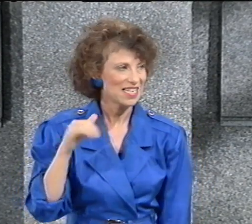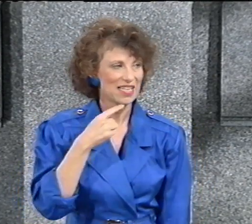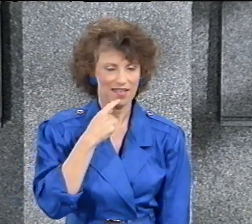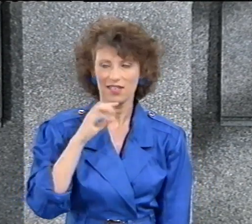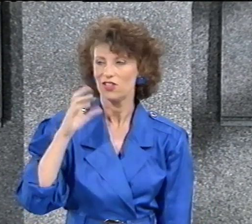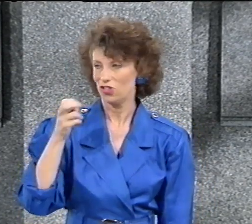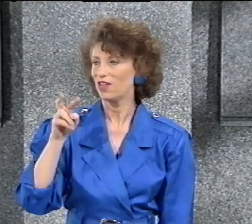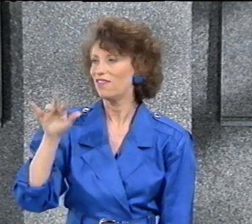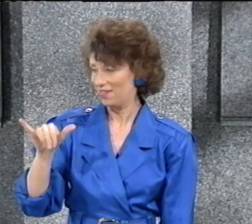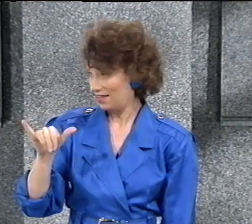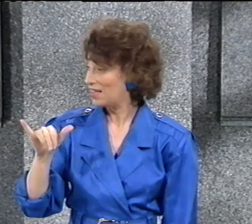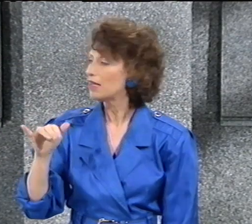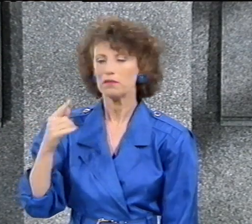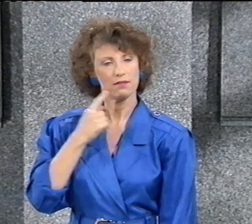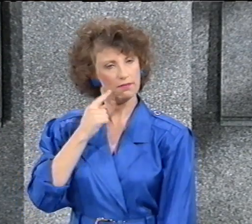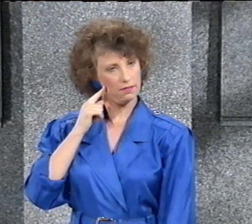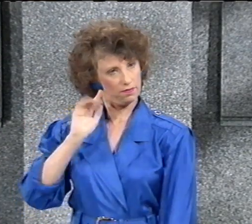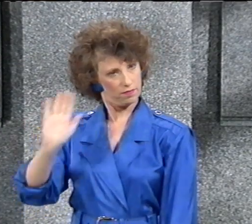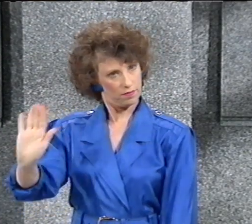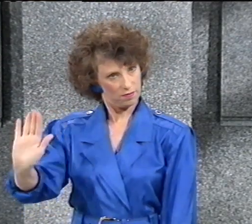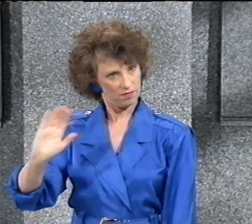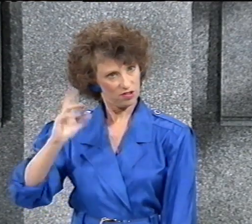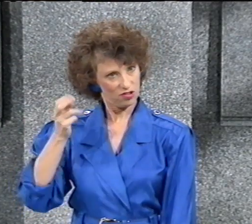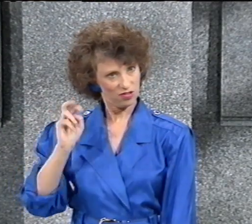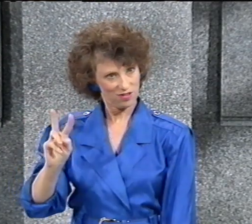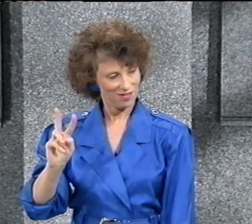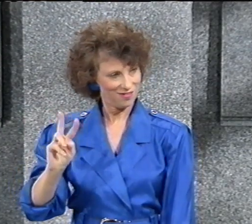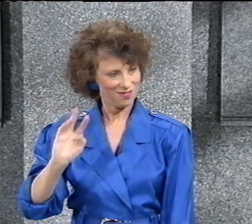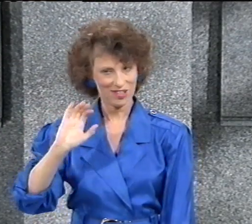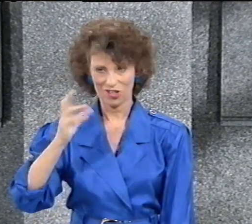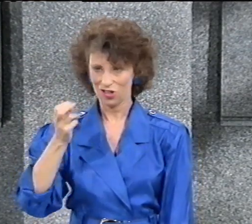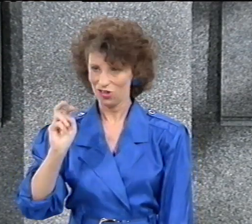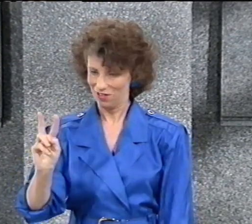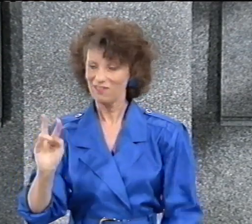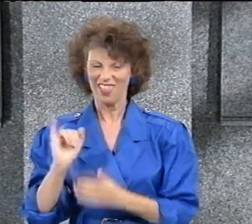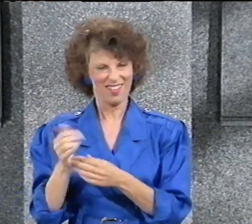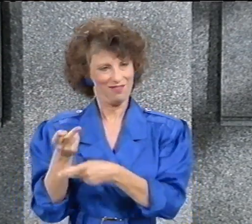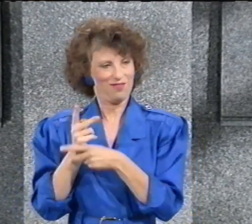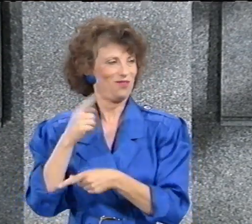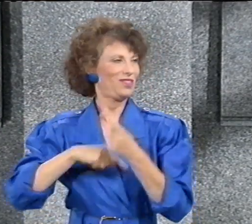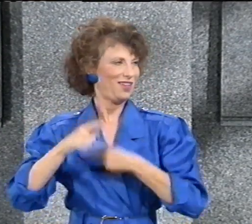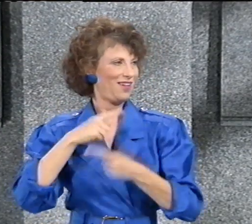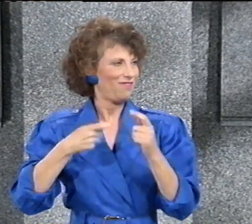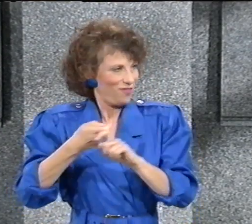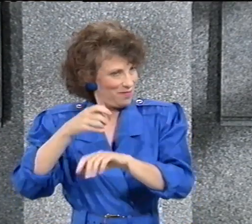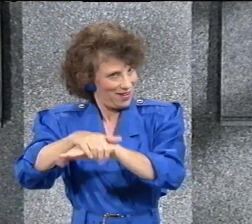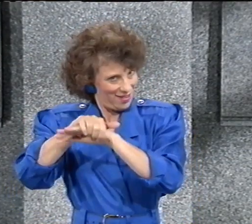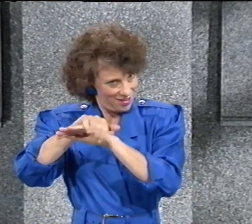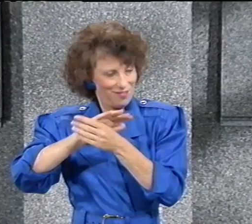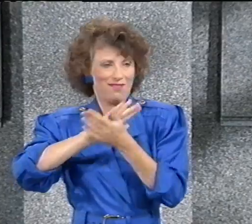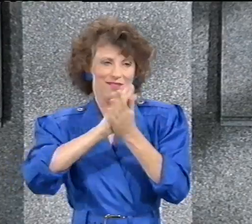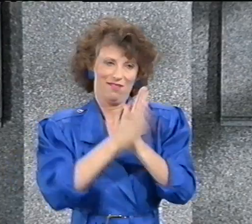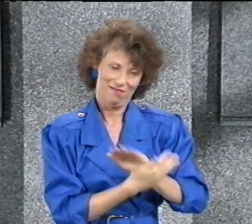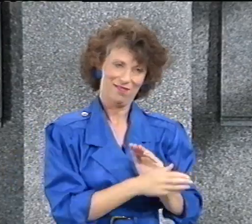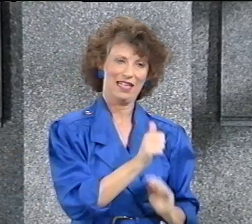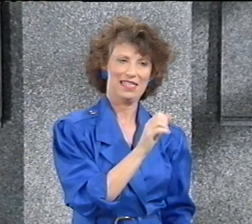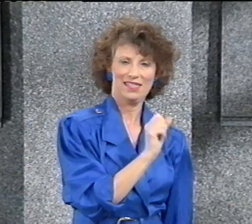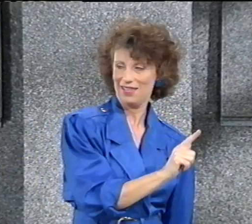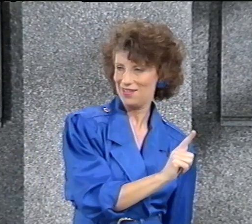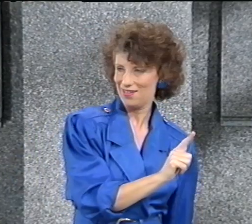to Chevrolets as Chevys. But American Sign Language uses Chev, C-H-E-V, as a loan